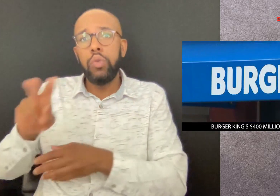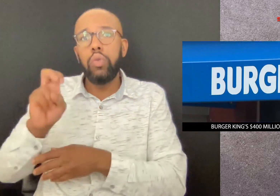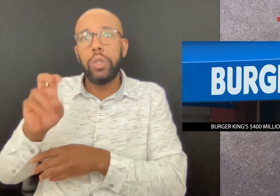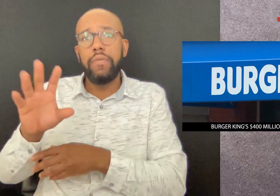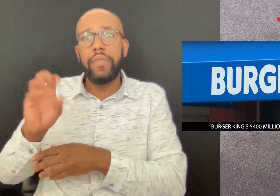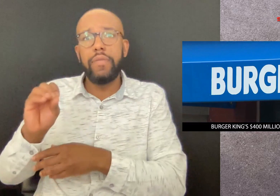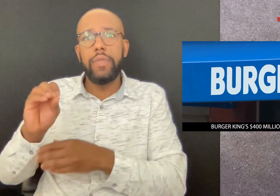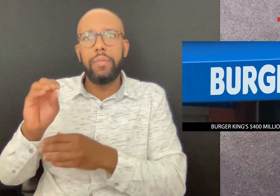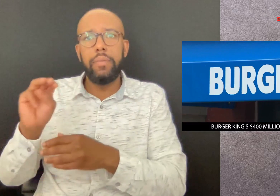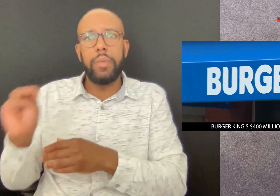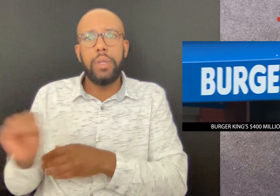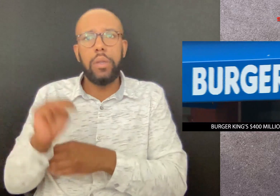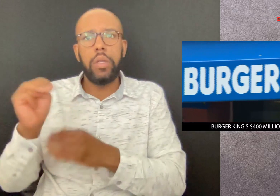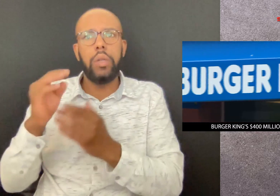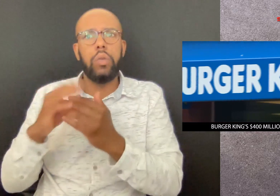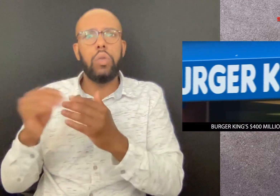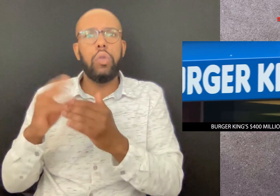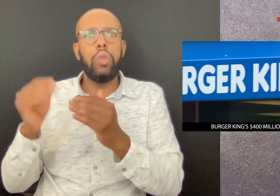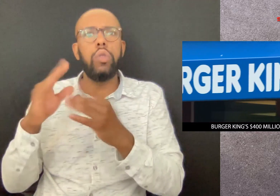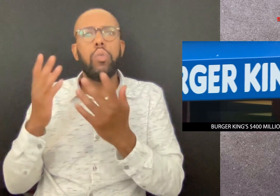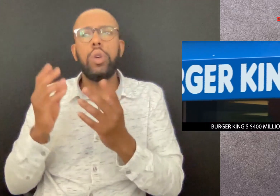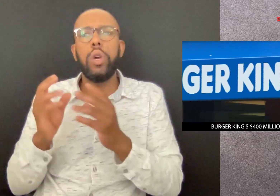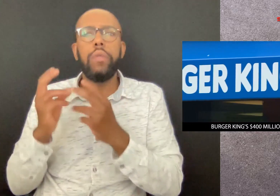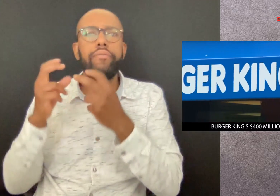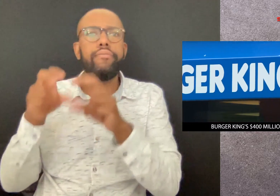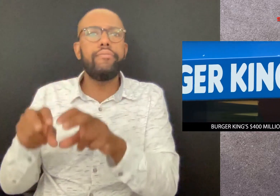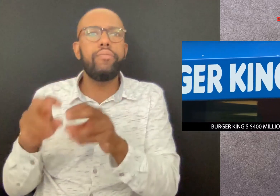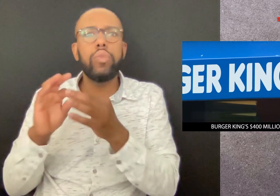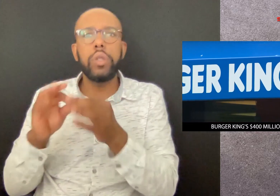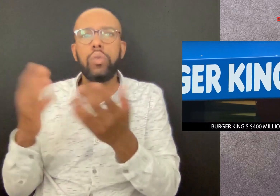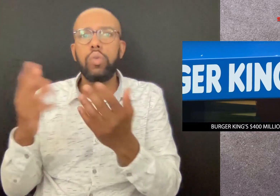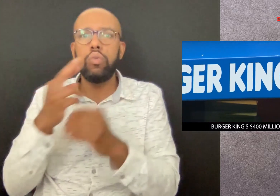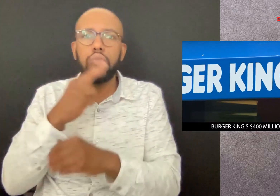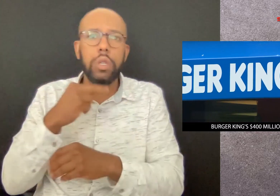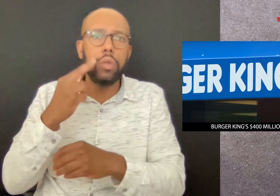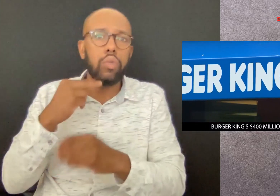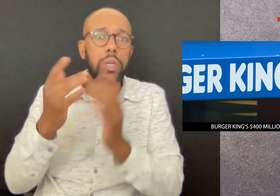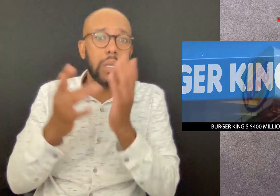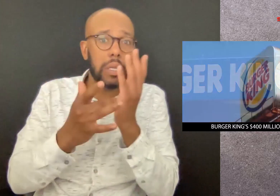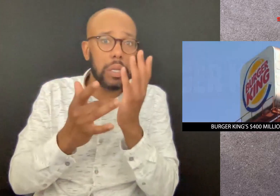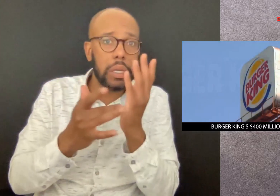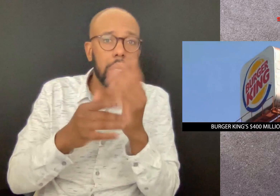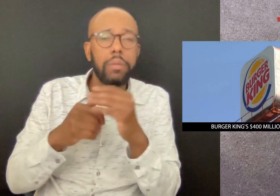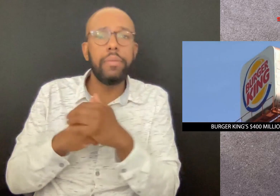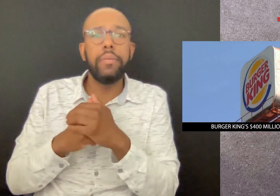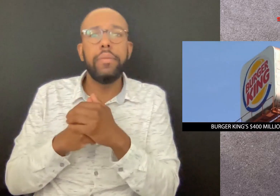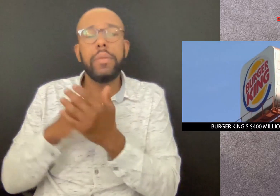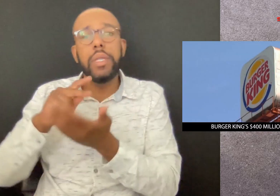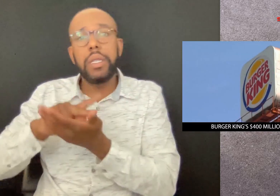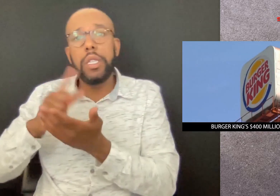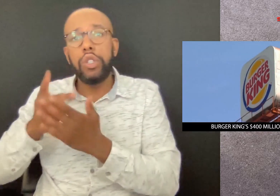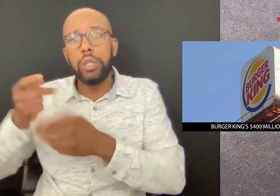and then 250 million dollars into updating restaurant tech kitchens